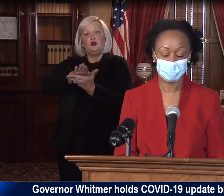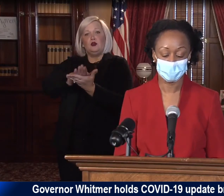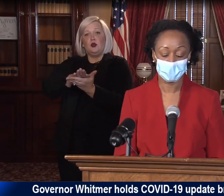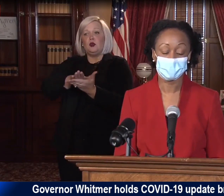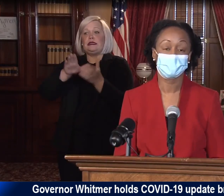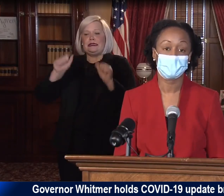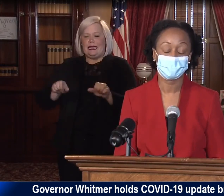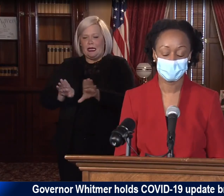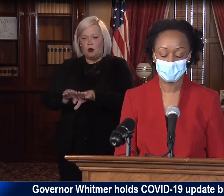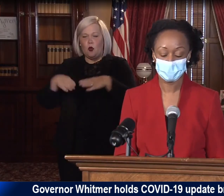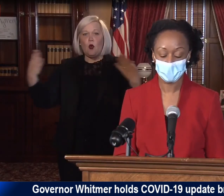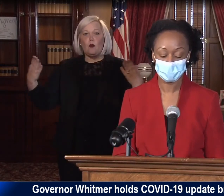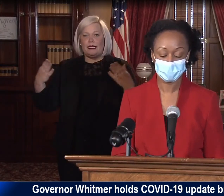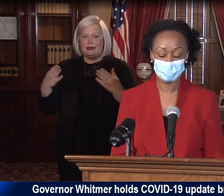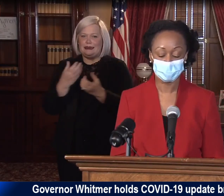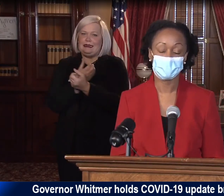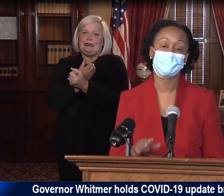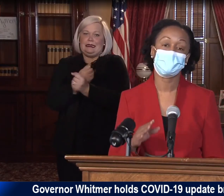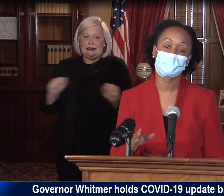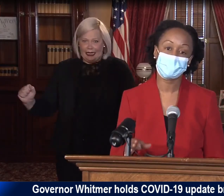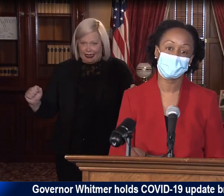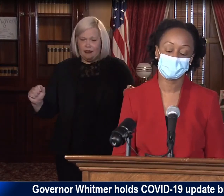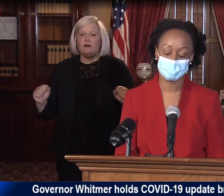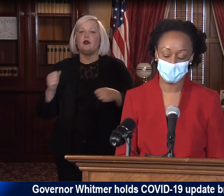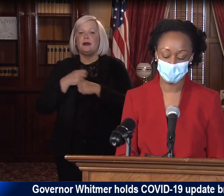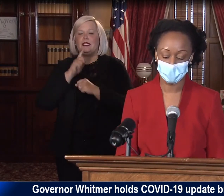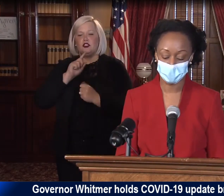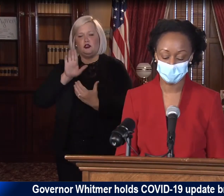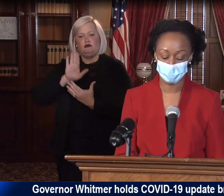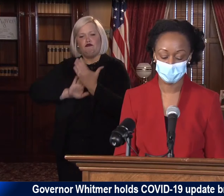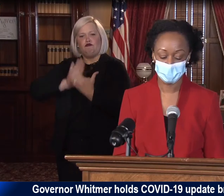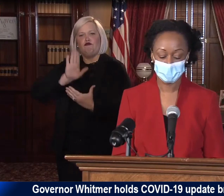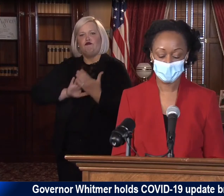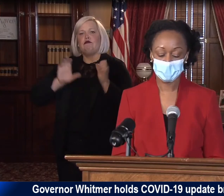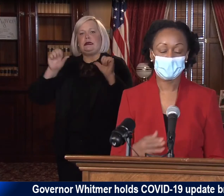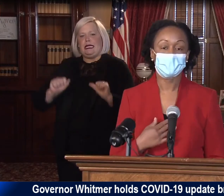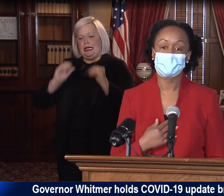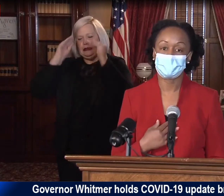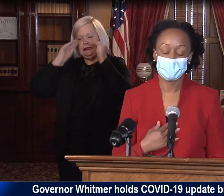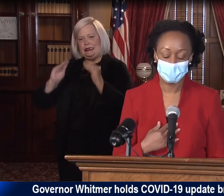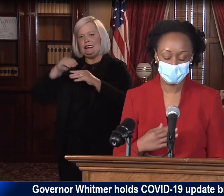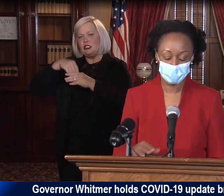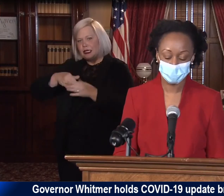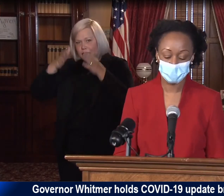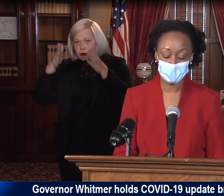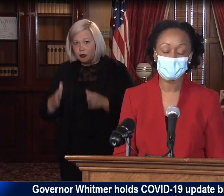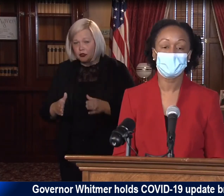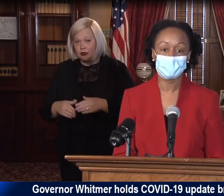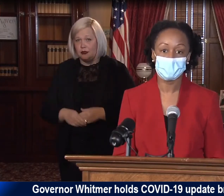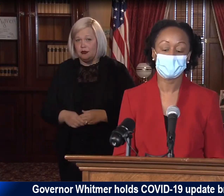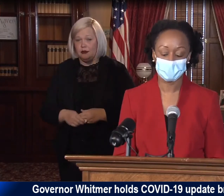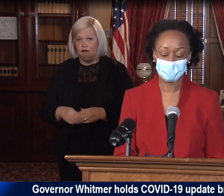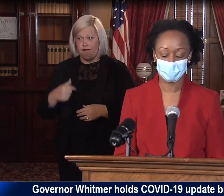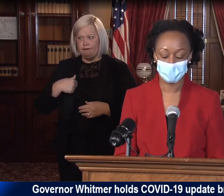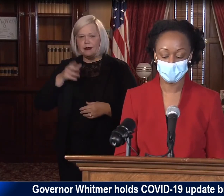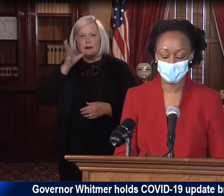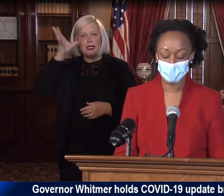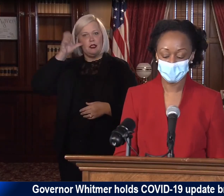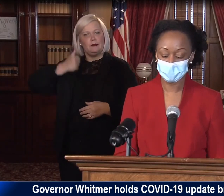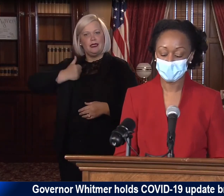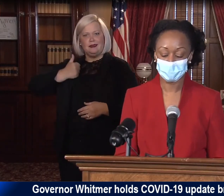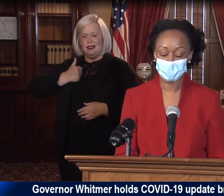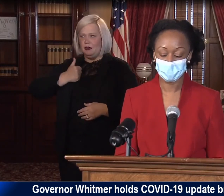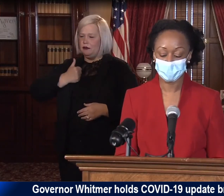bring children and staff back to school in the safest manner possible. As a parent, I know how hard it has